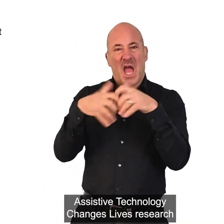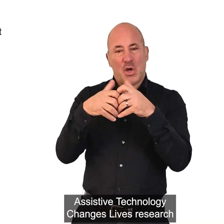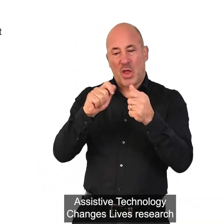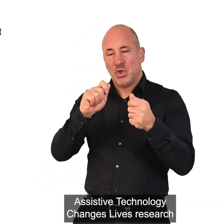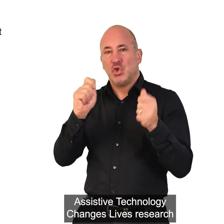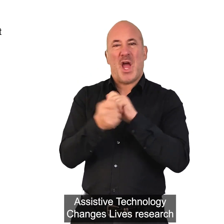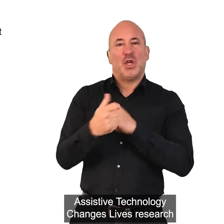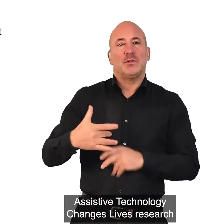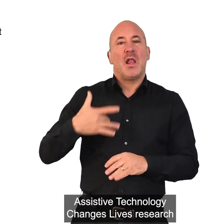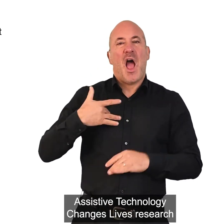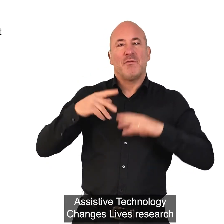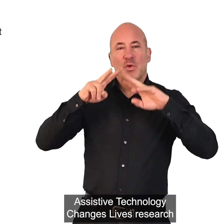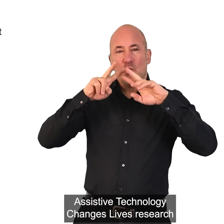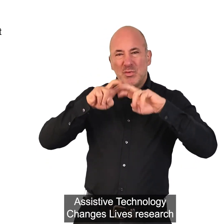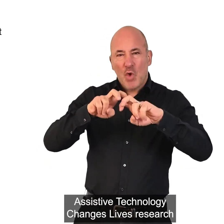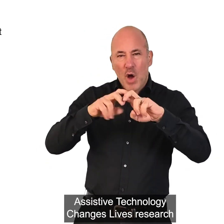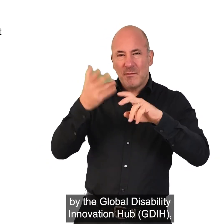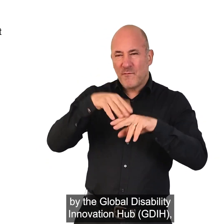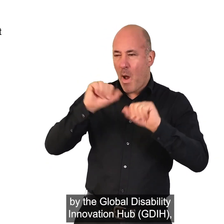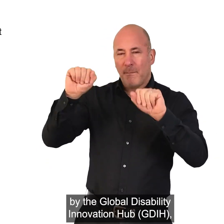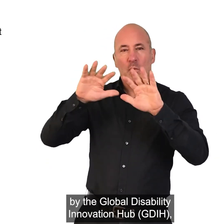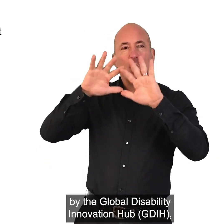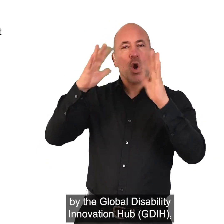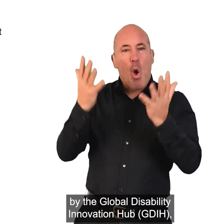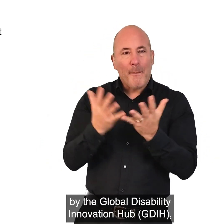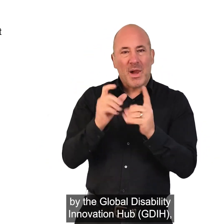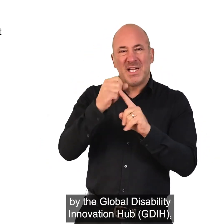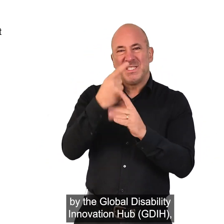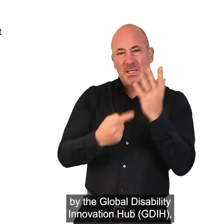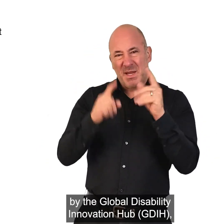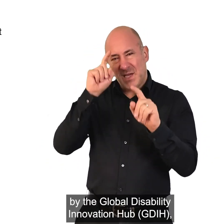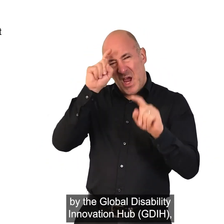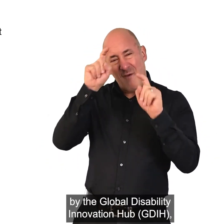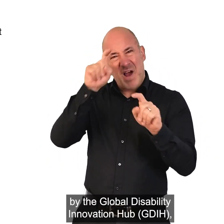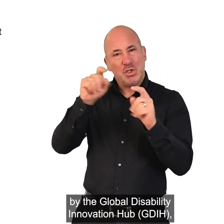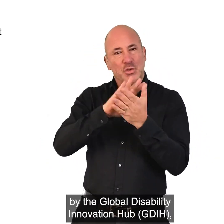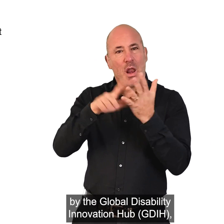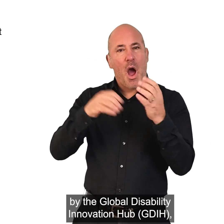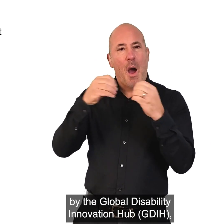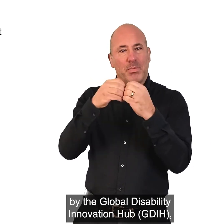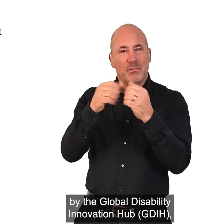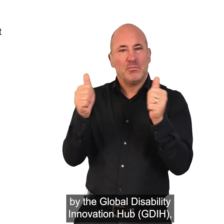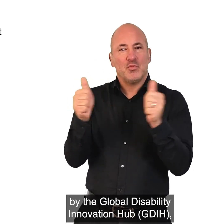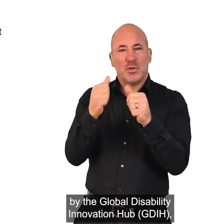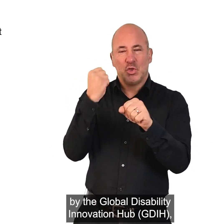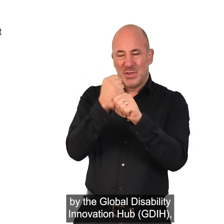Technology Changes Lives research by the Global Disability Innovation Hub, GDIH,